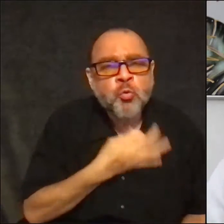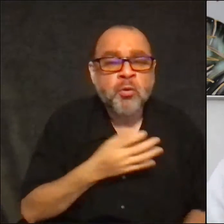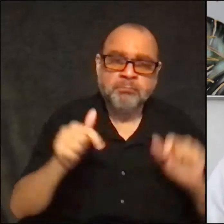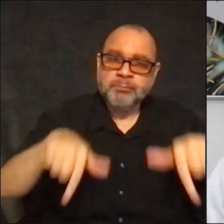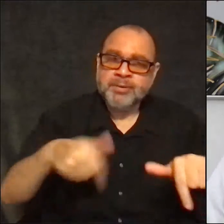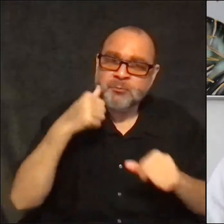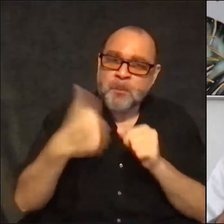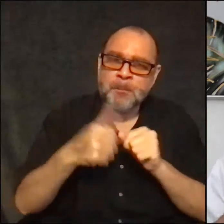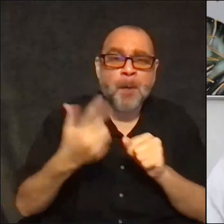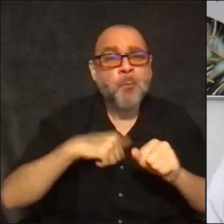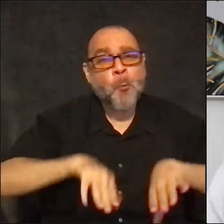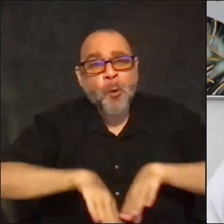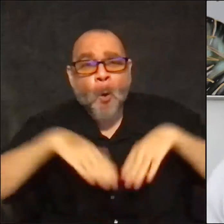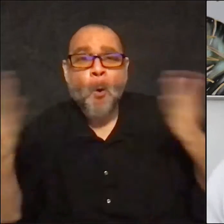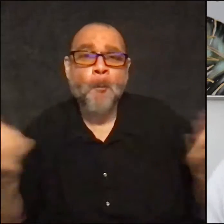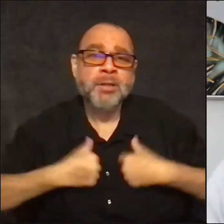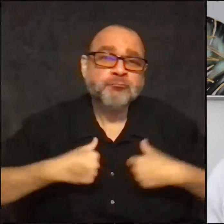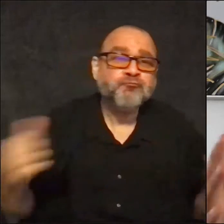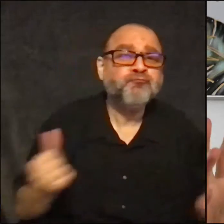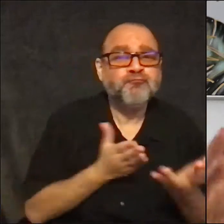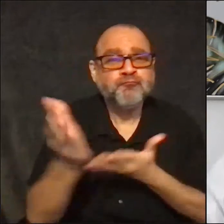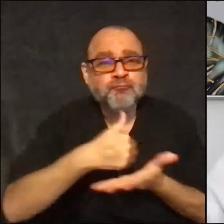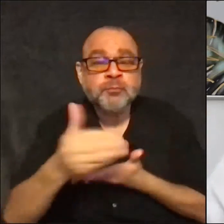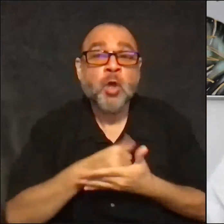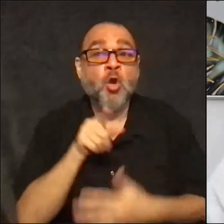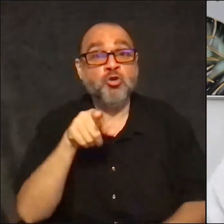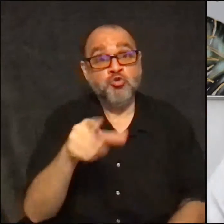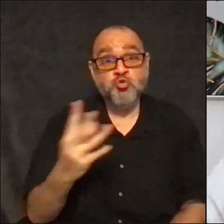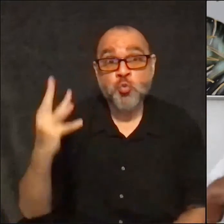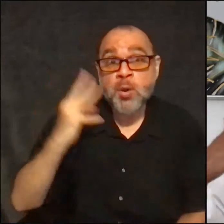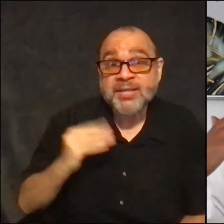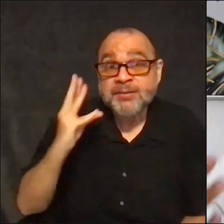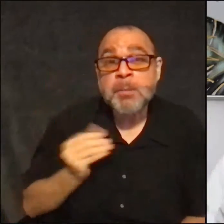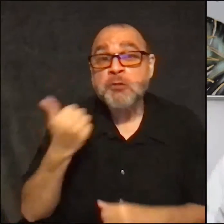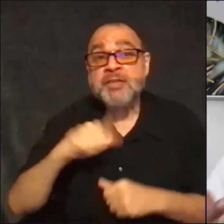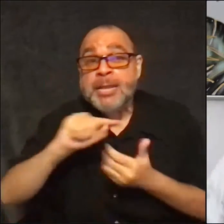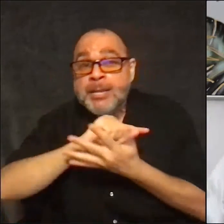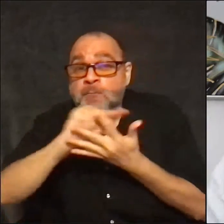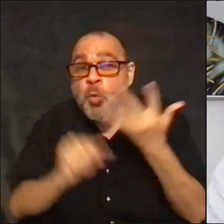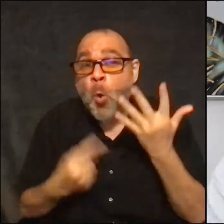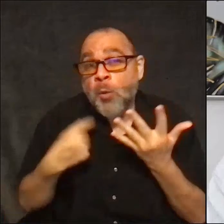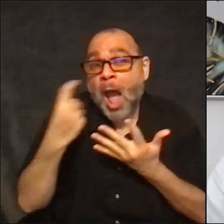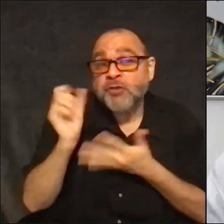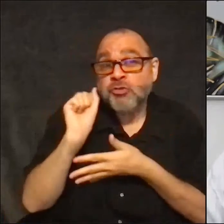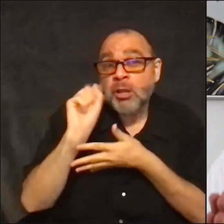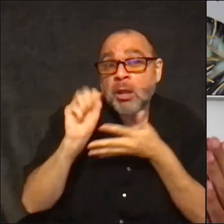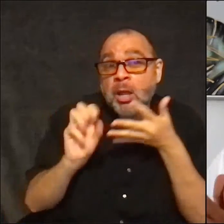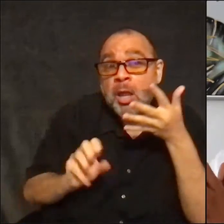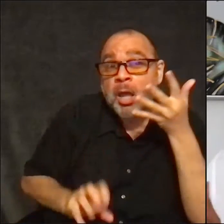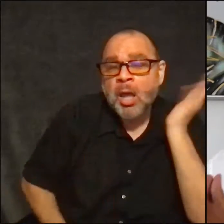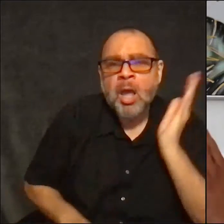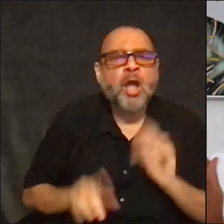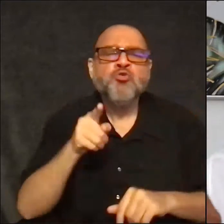named, please put a 1 in the chat box. I'm not asking you to put which one or the intensity, but if you've experienced